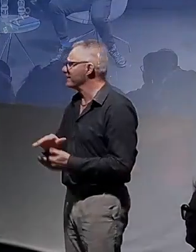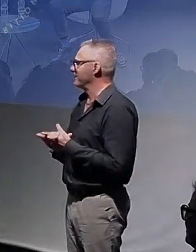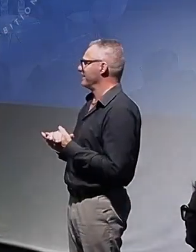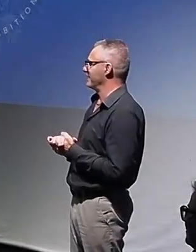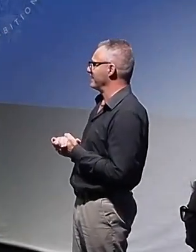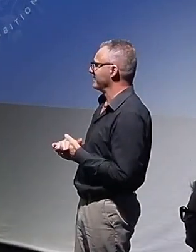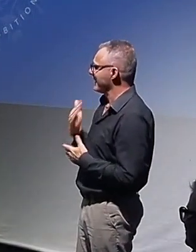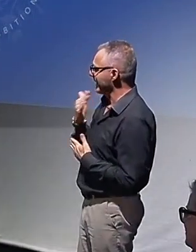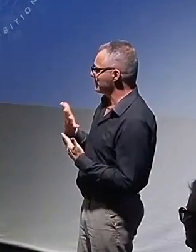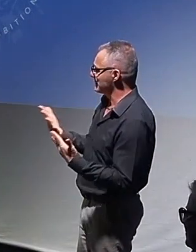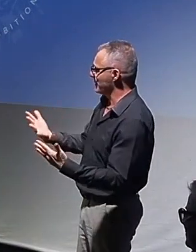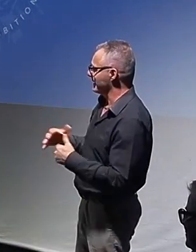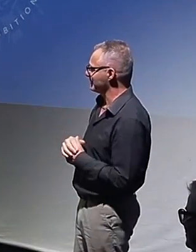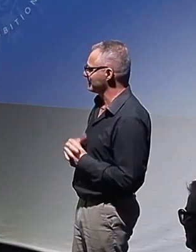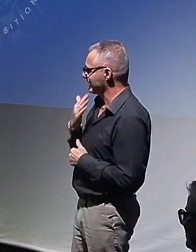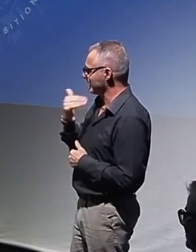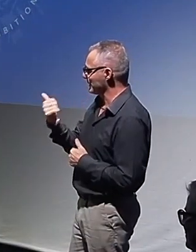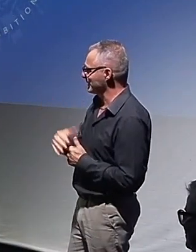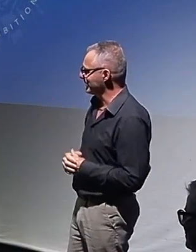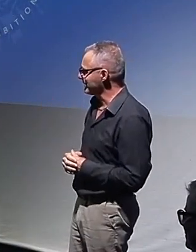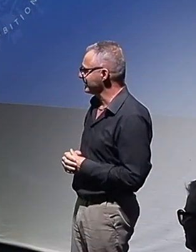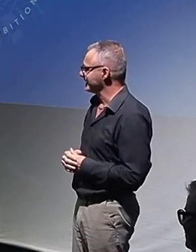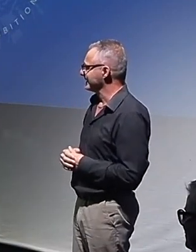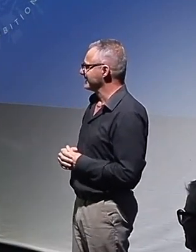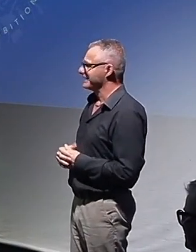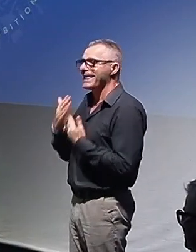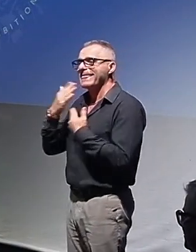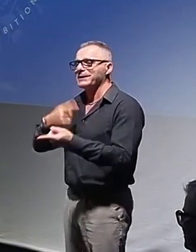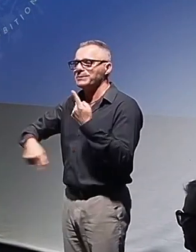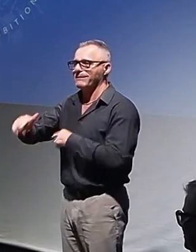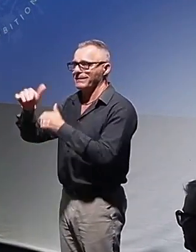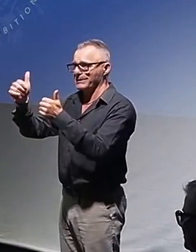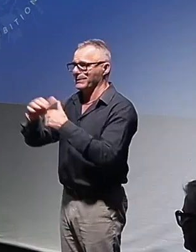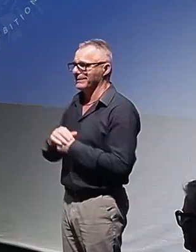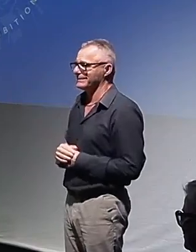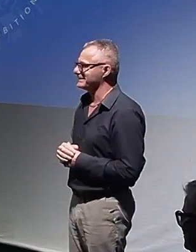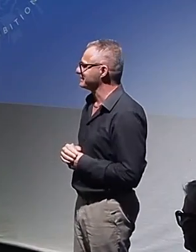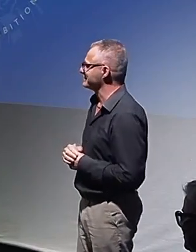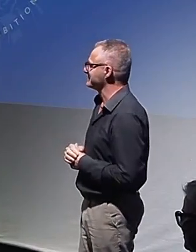so much. Thank you. Thank you, everyone.